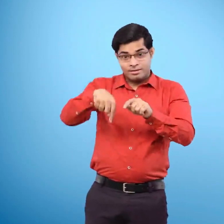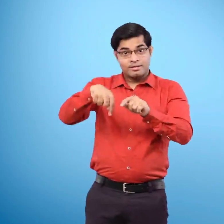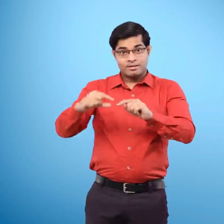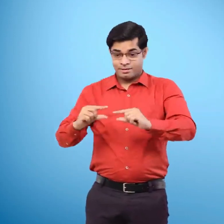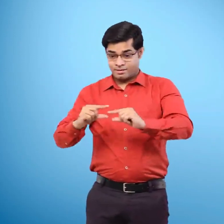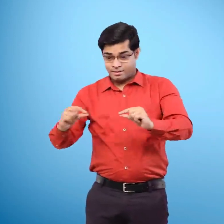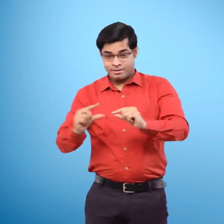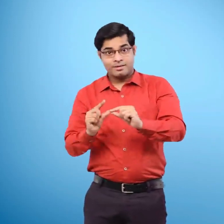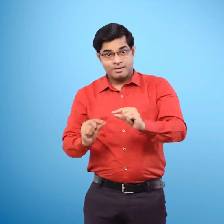downwards,